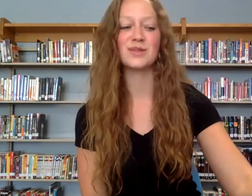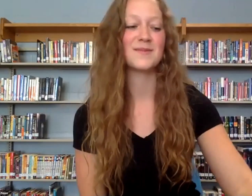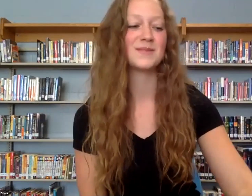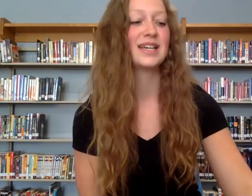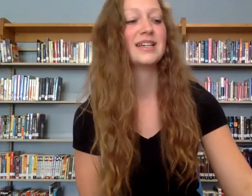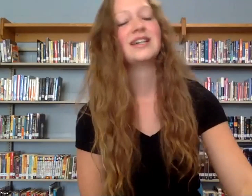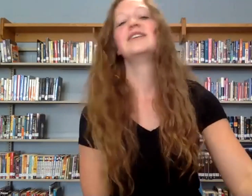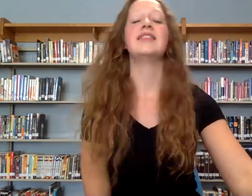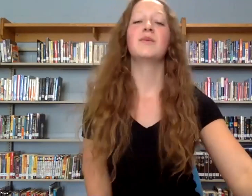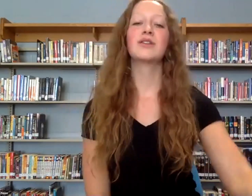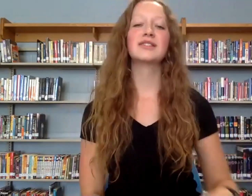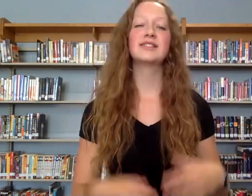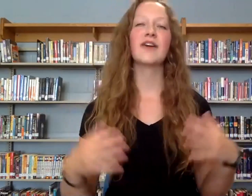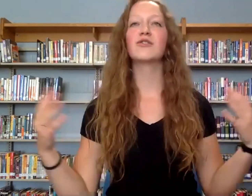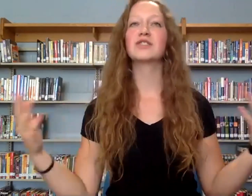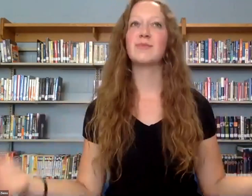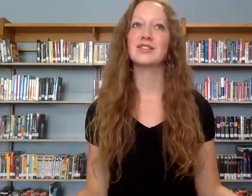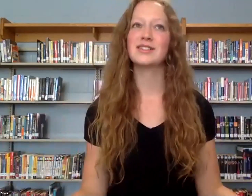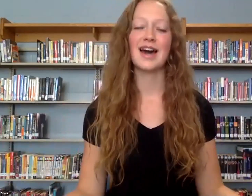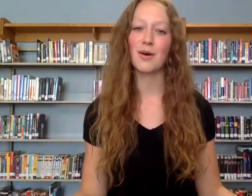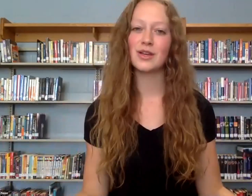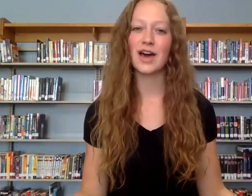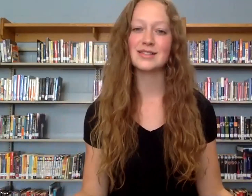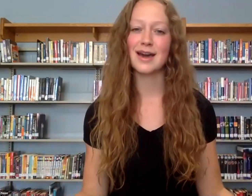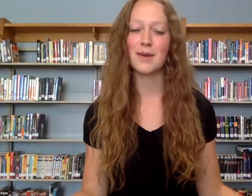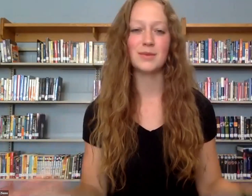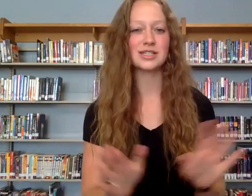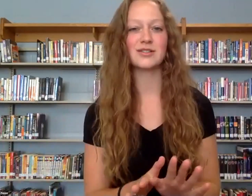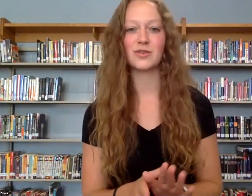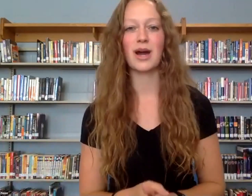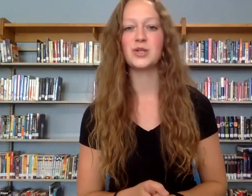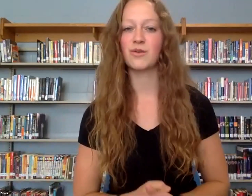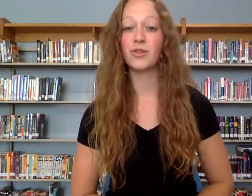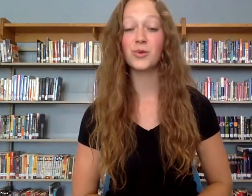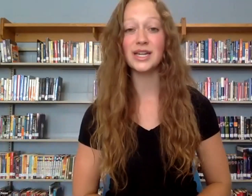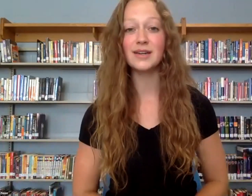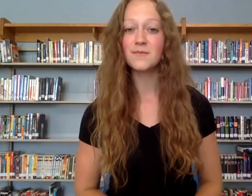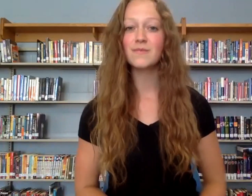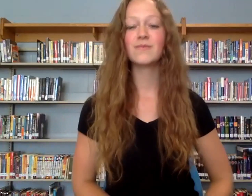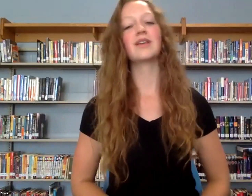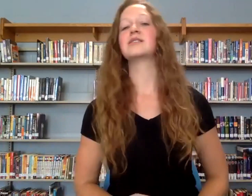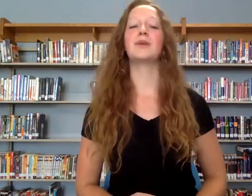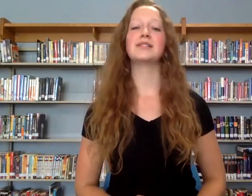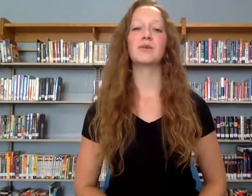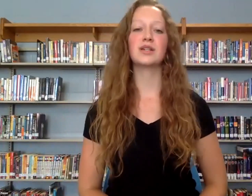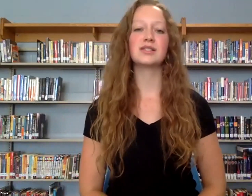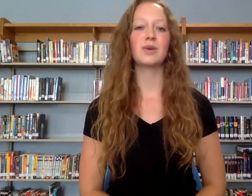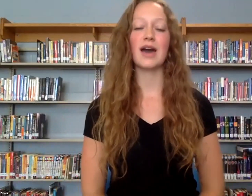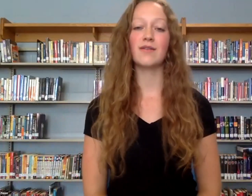times. And then we learned several responses to how are you last time. I'm just going to remind you of 3. Some basic ones. We have